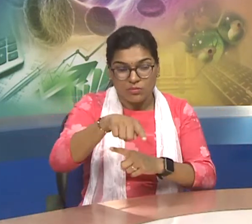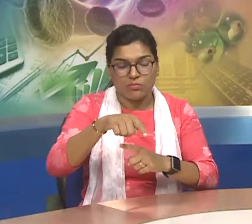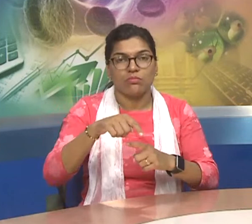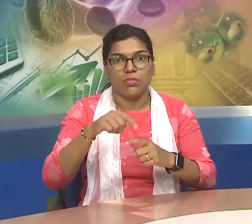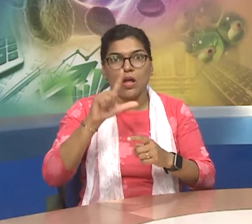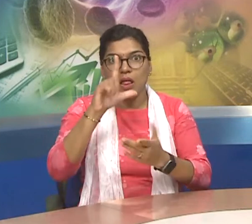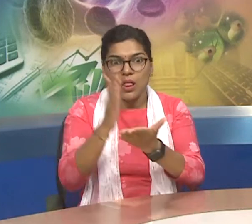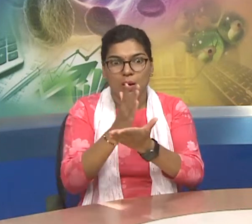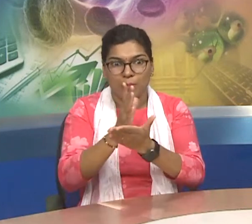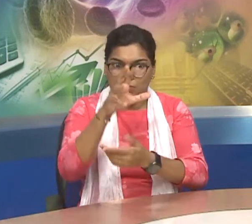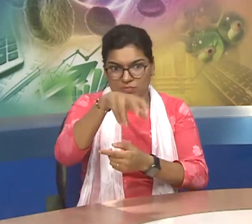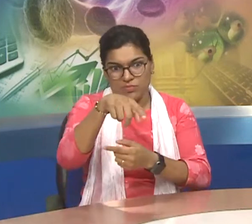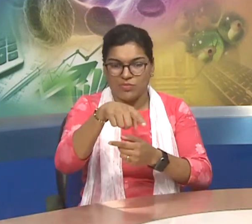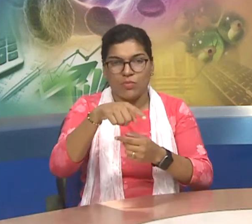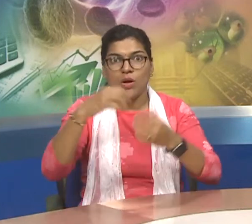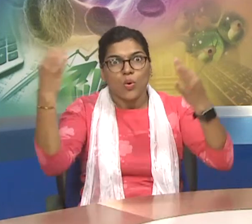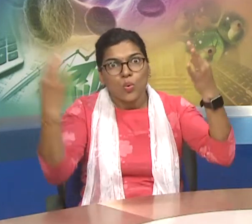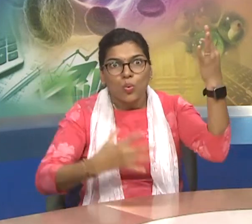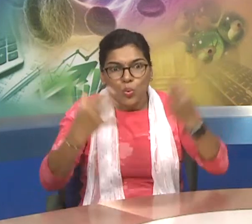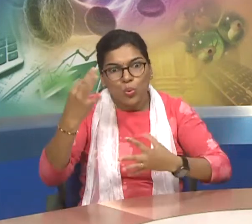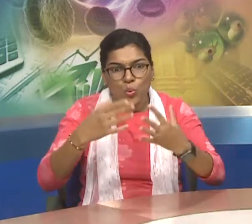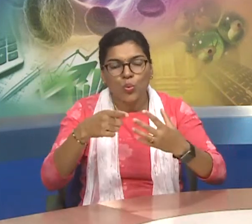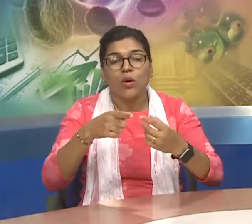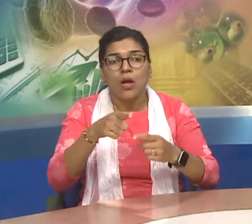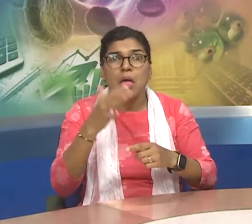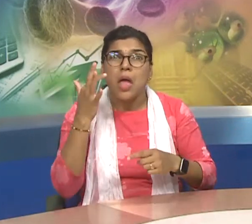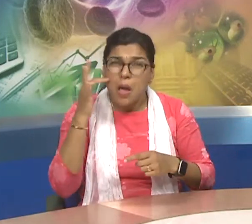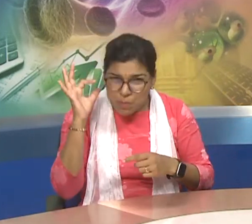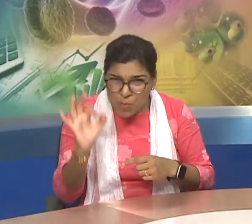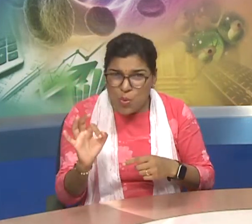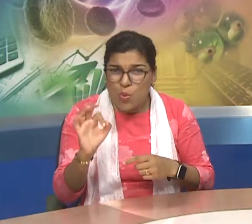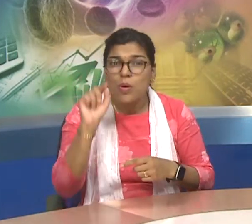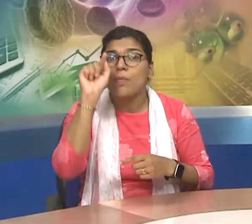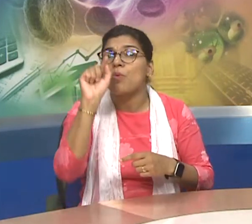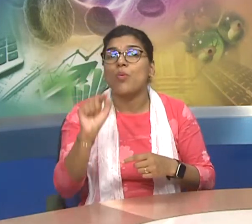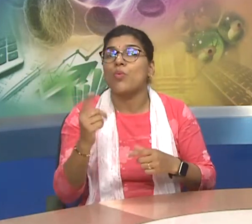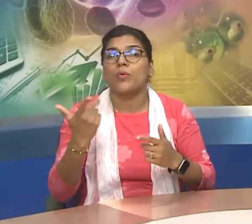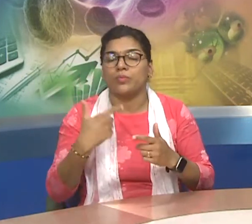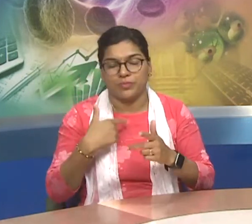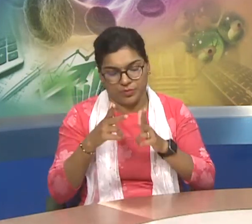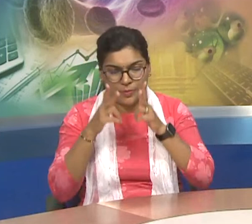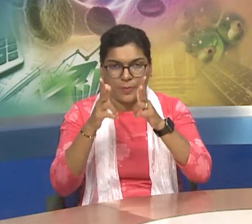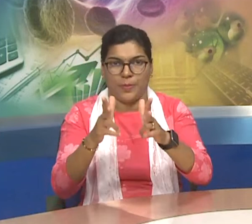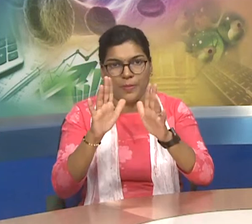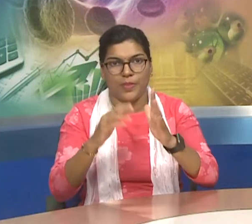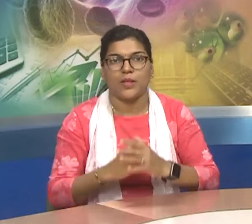First, we will be able to understand the importance of modern libraries for the society.